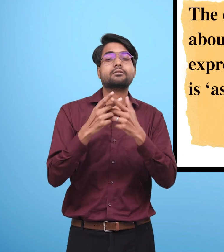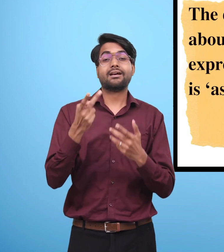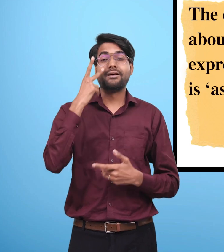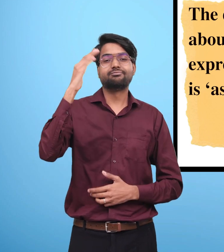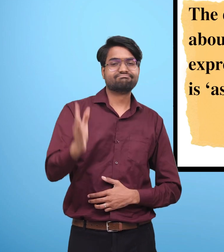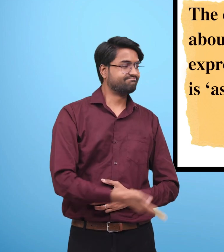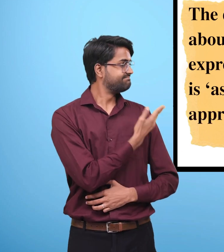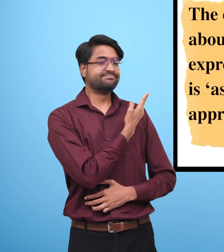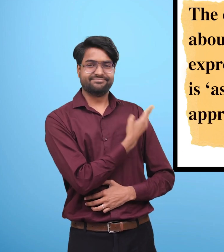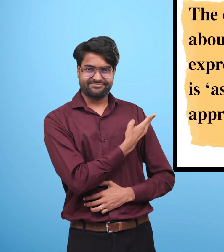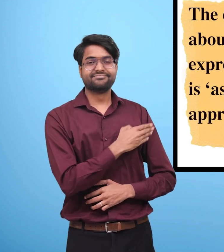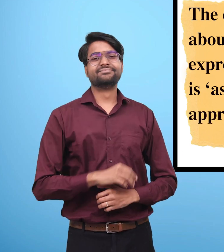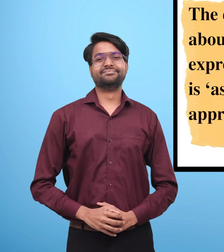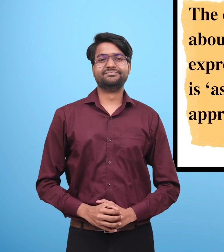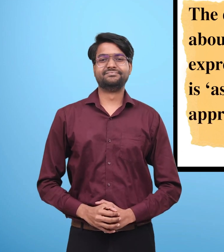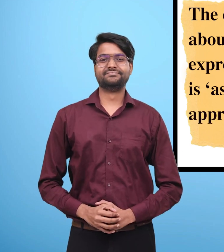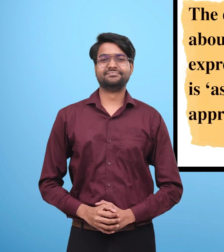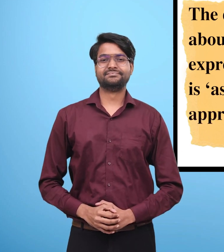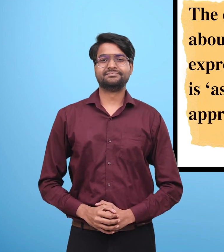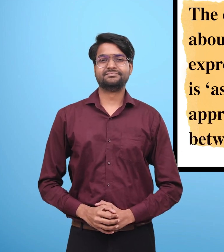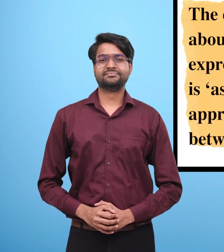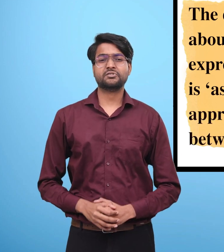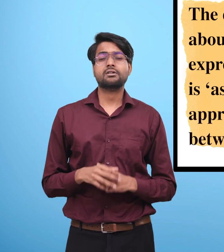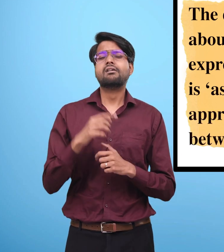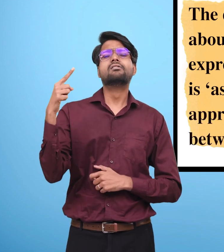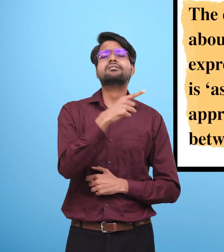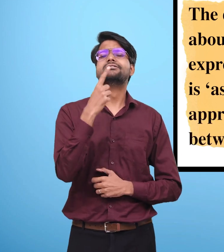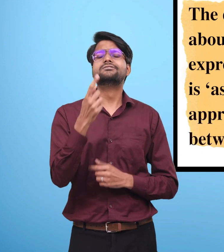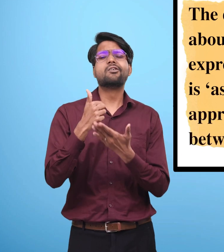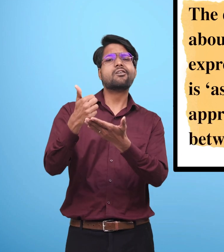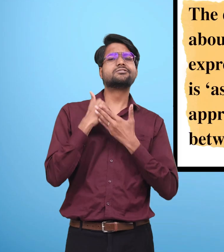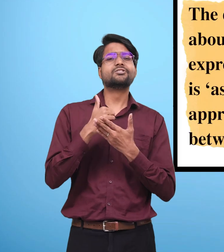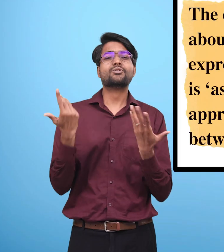AU, which is approximately the distance between the Sun and the Earth.